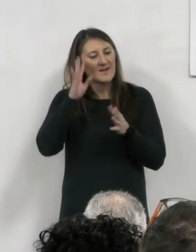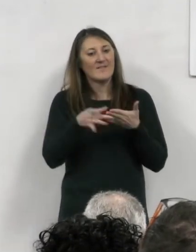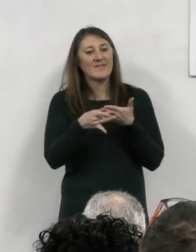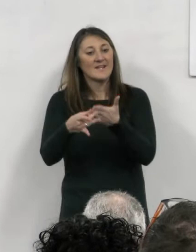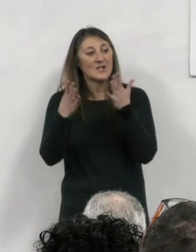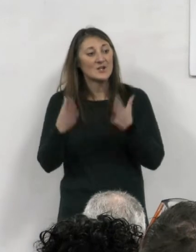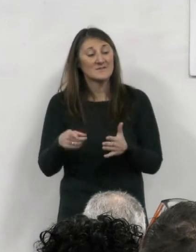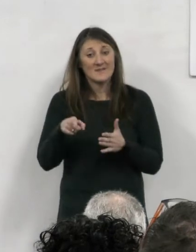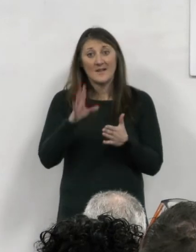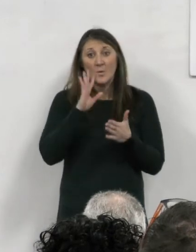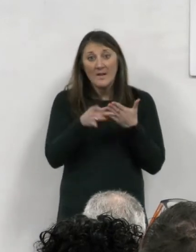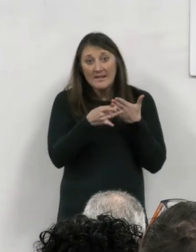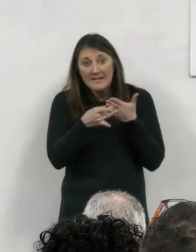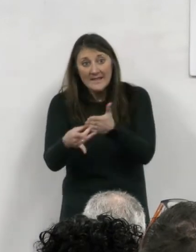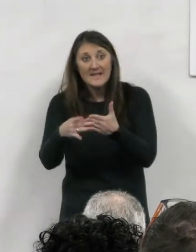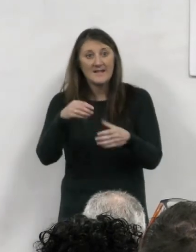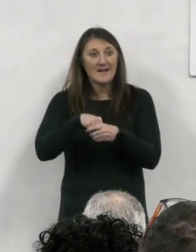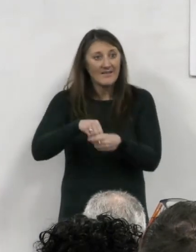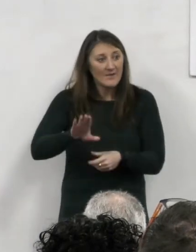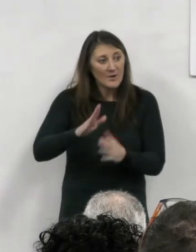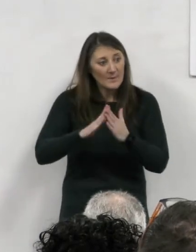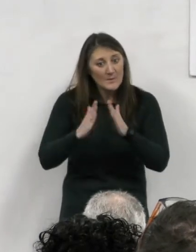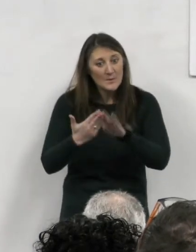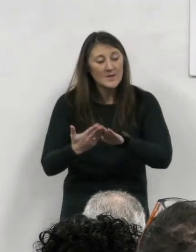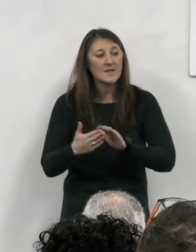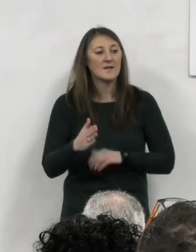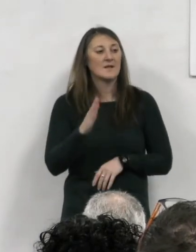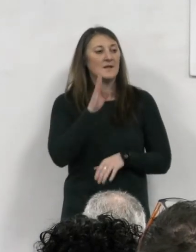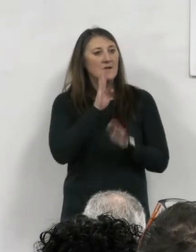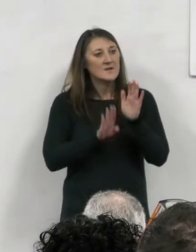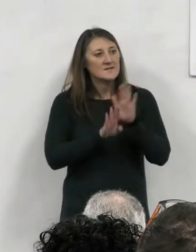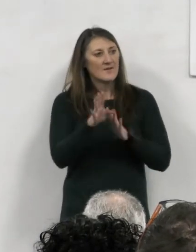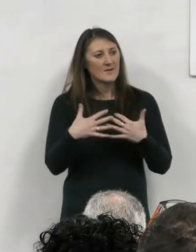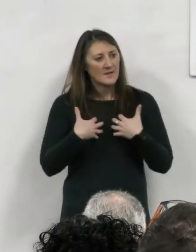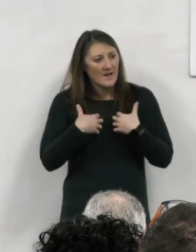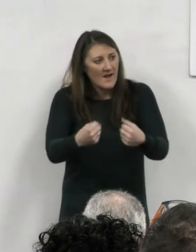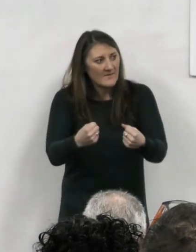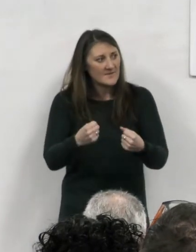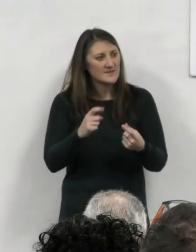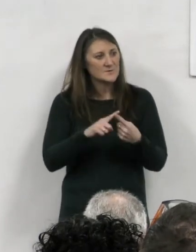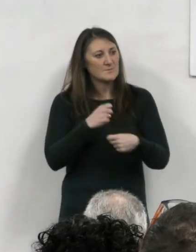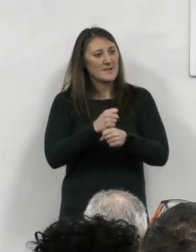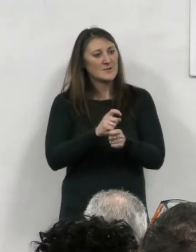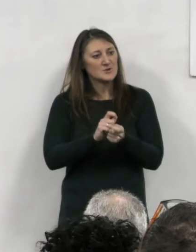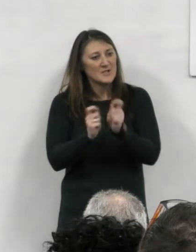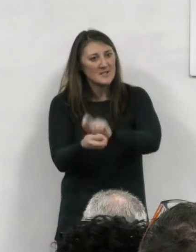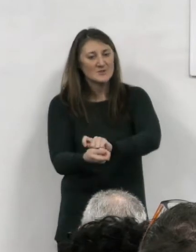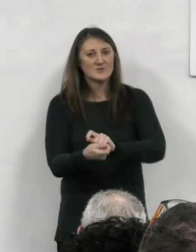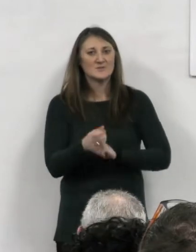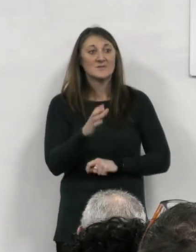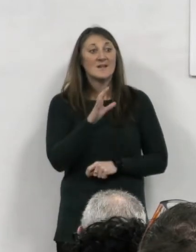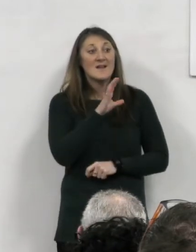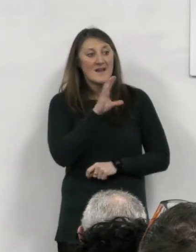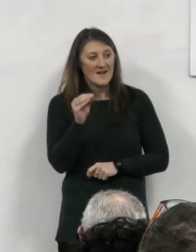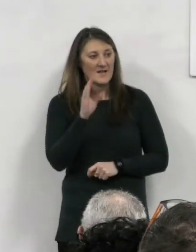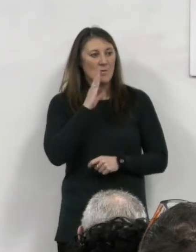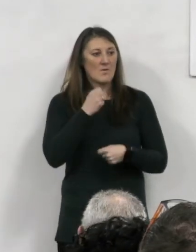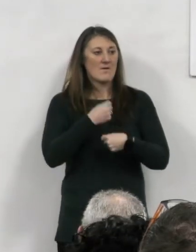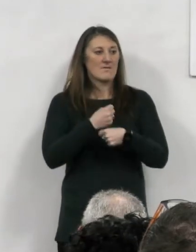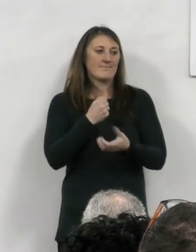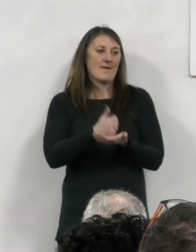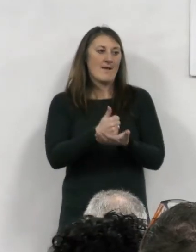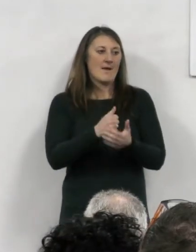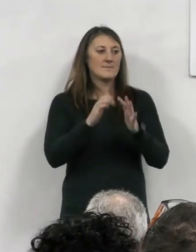who will lead boldly in their community, who will develop the confidence of voice to make change, and who will ultimately help us diversify our